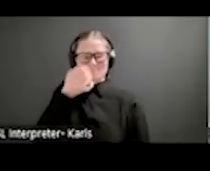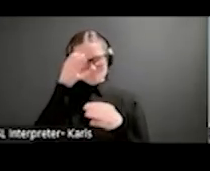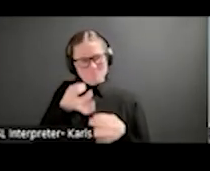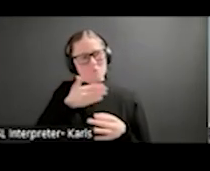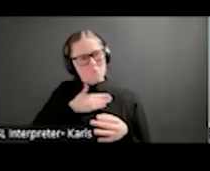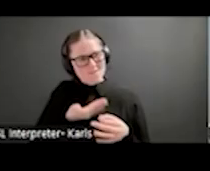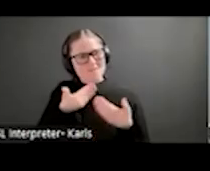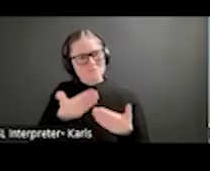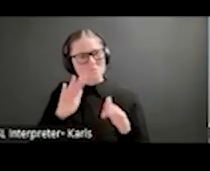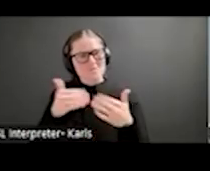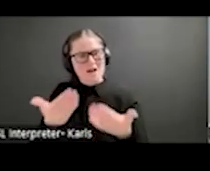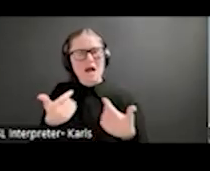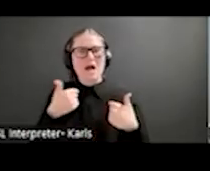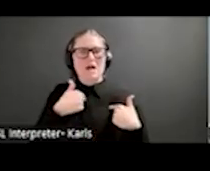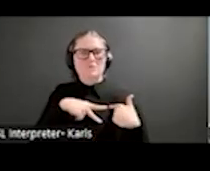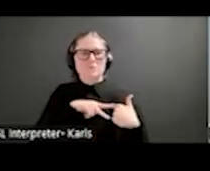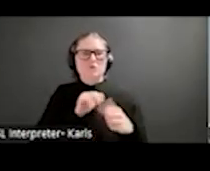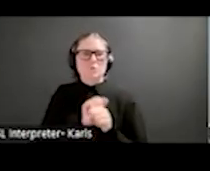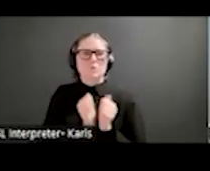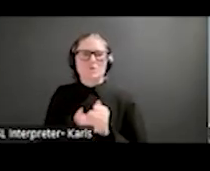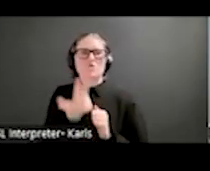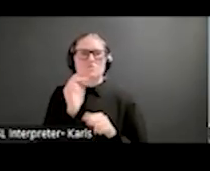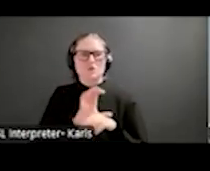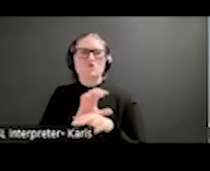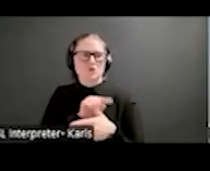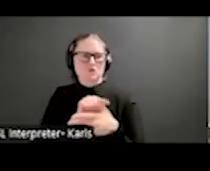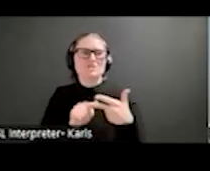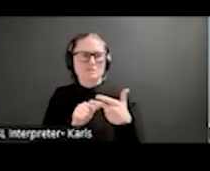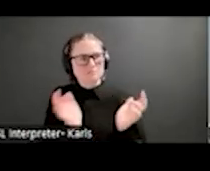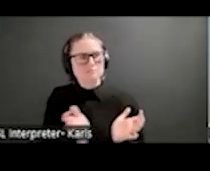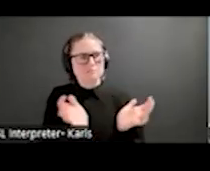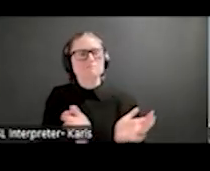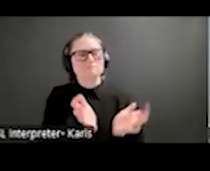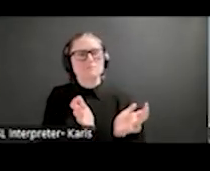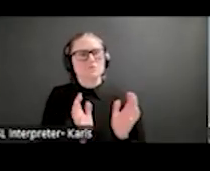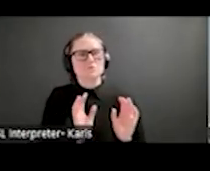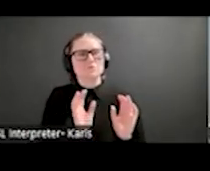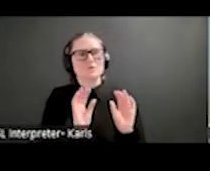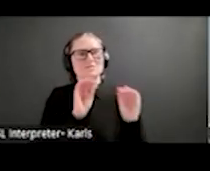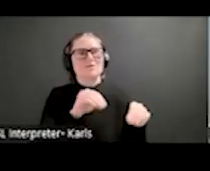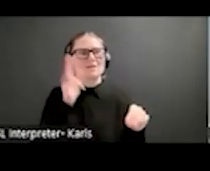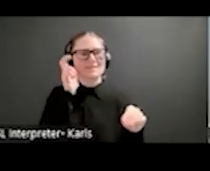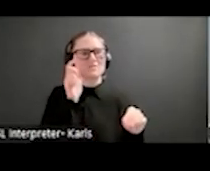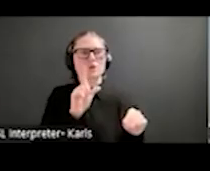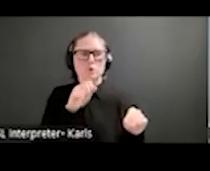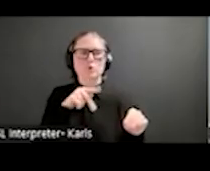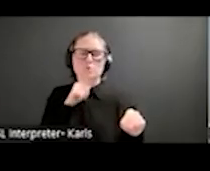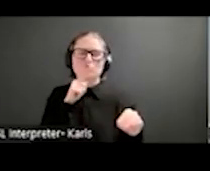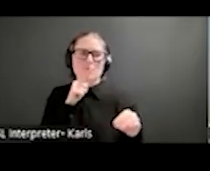have personally worked with 3 churches to encourage them to install hearing loops, and it's really